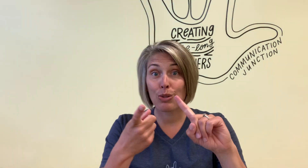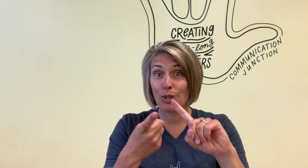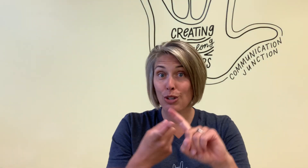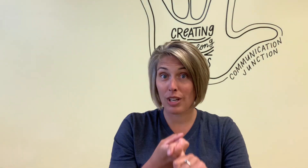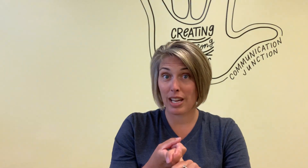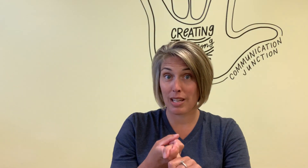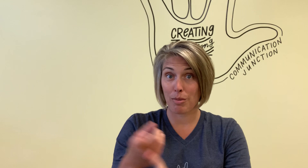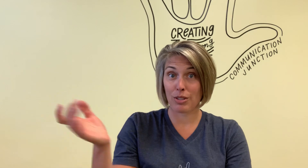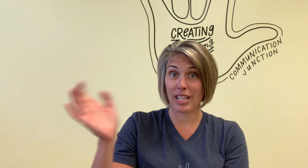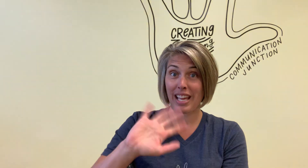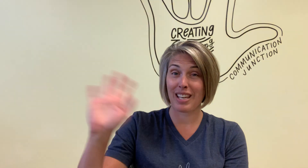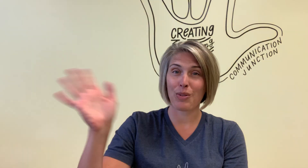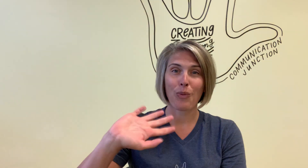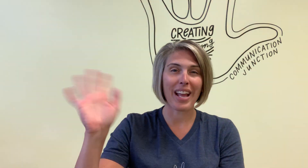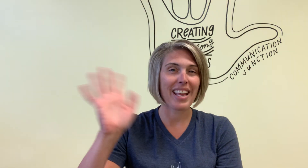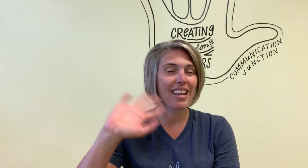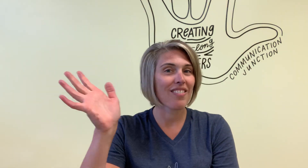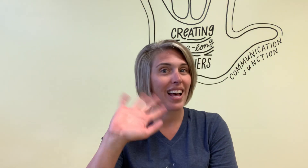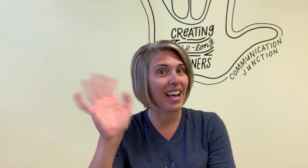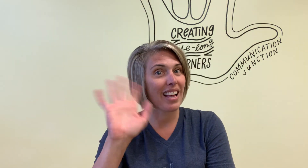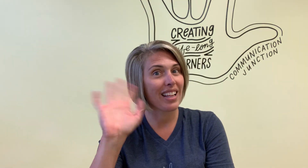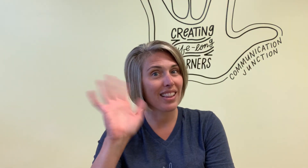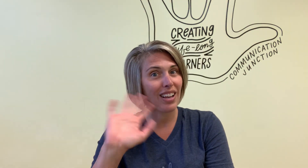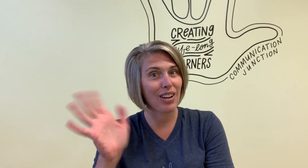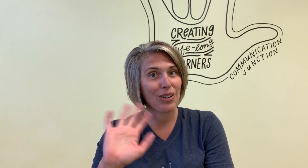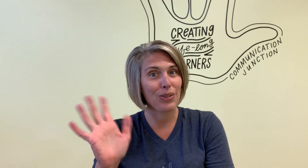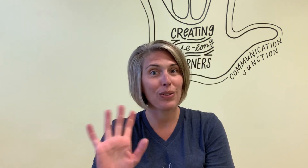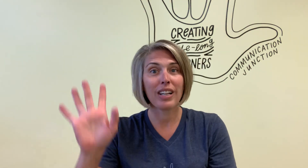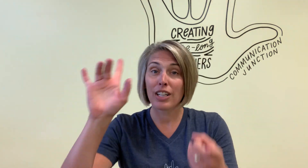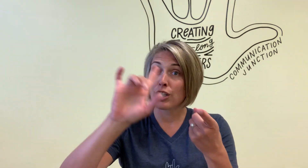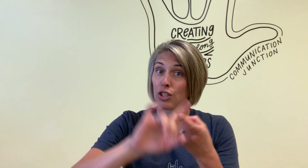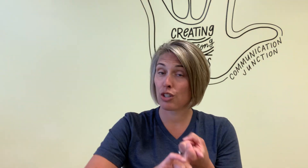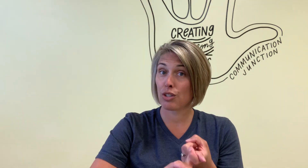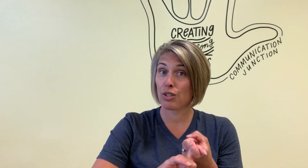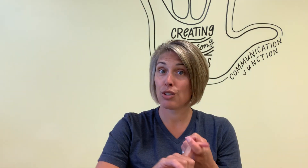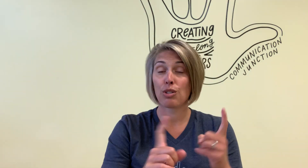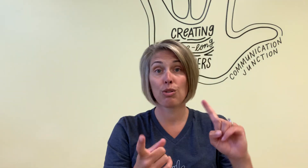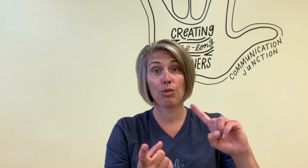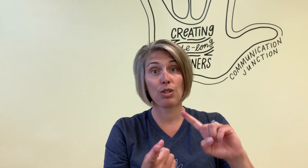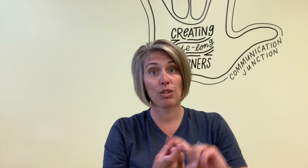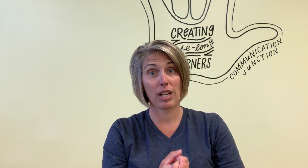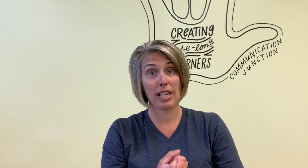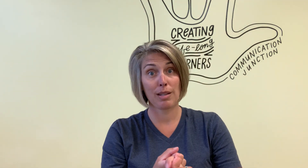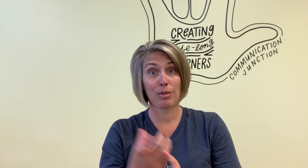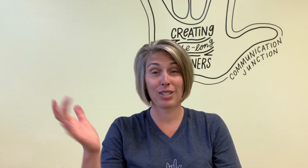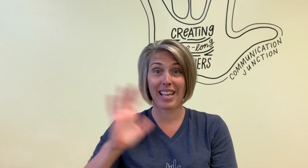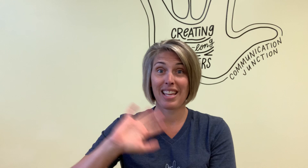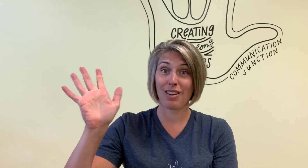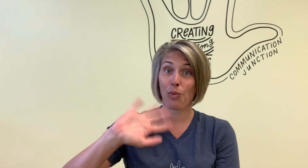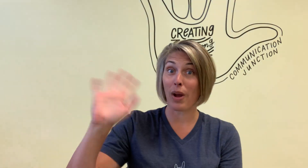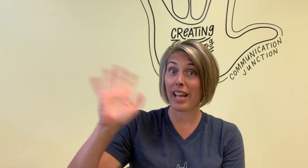your neighbors and wave hello. Turn to your neighbors and